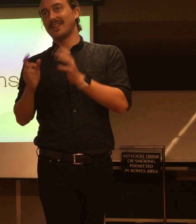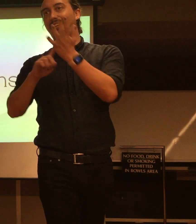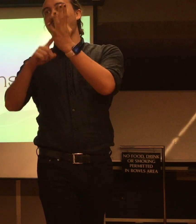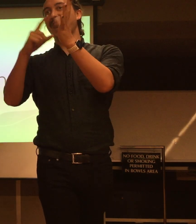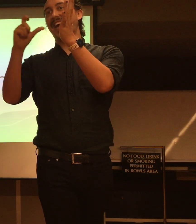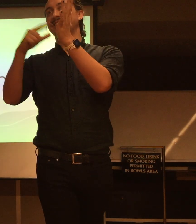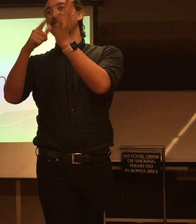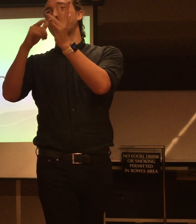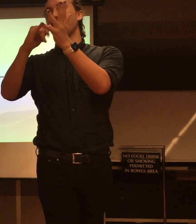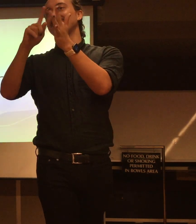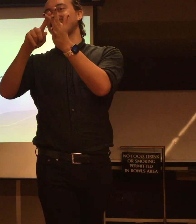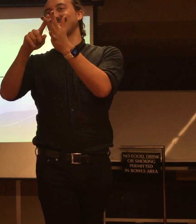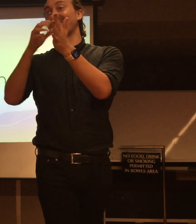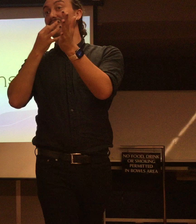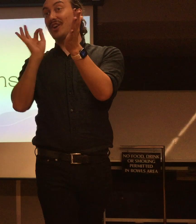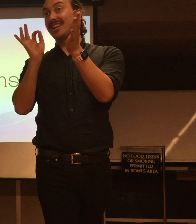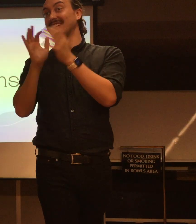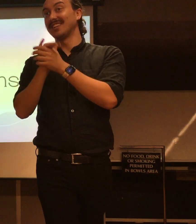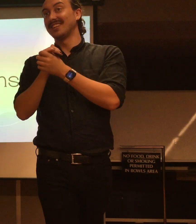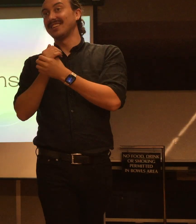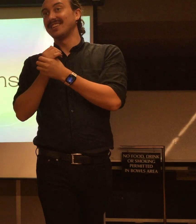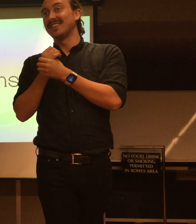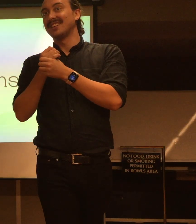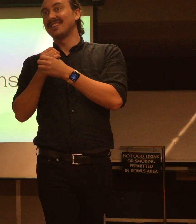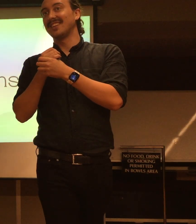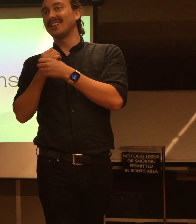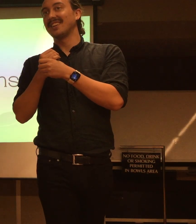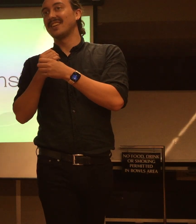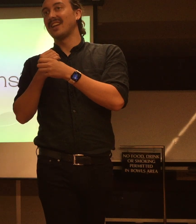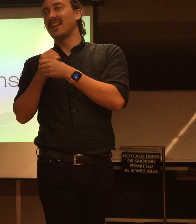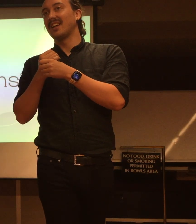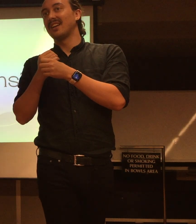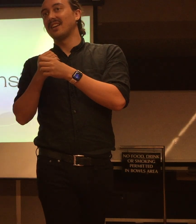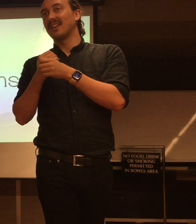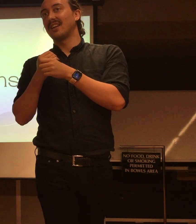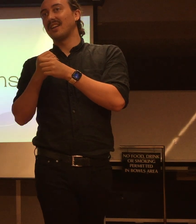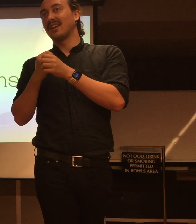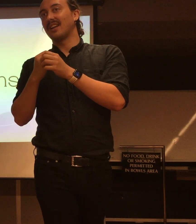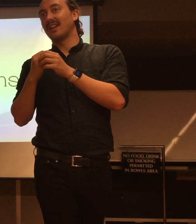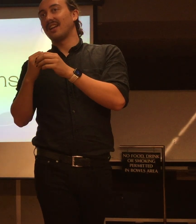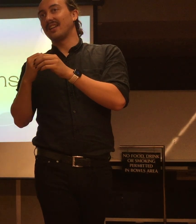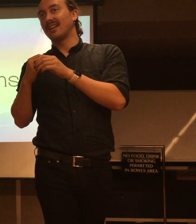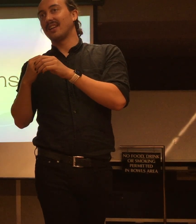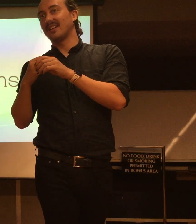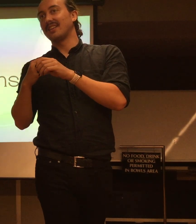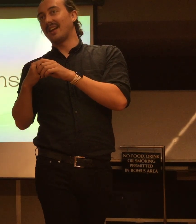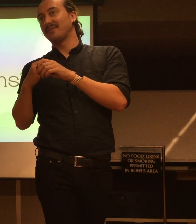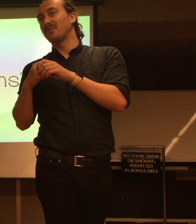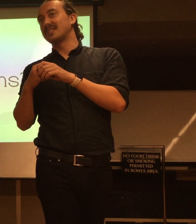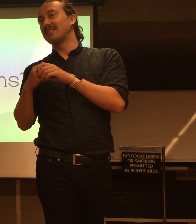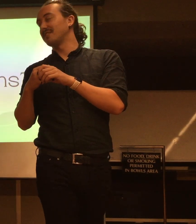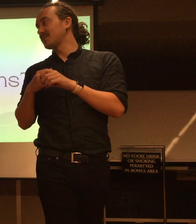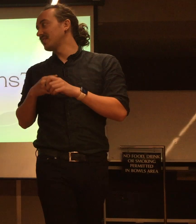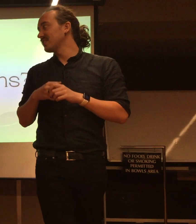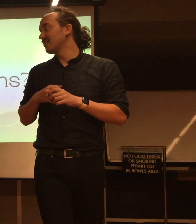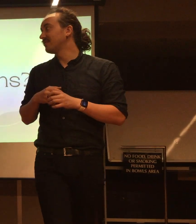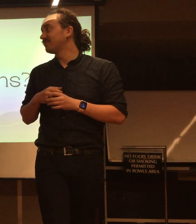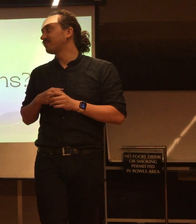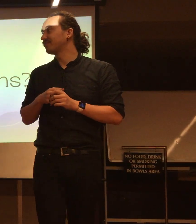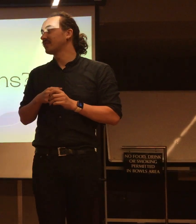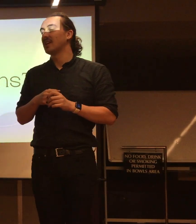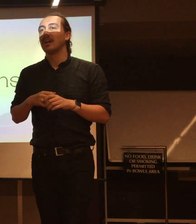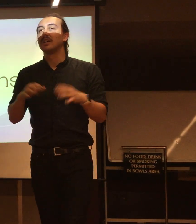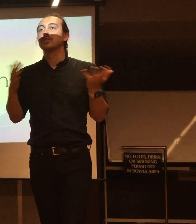the lactose? What's the difference between lactose-free and milk? Yeah, what's the difference between those two?